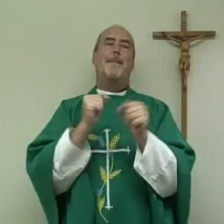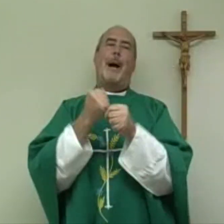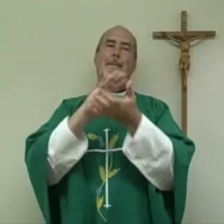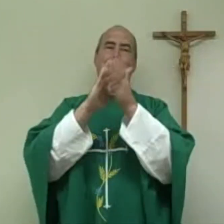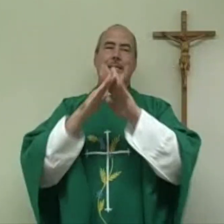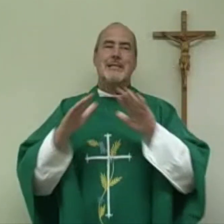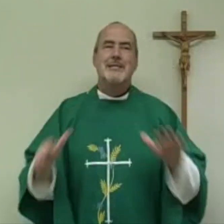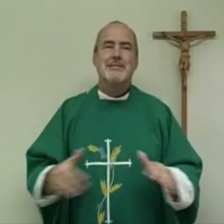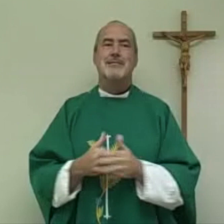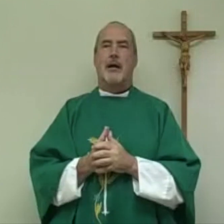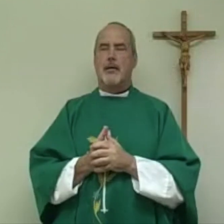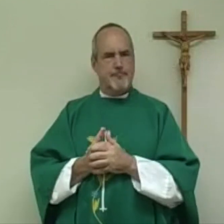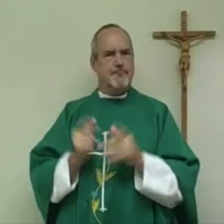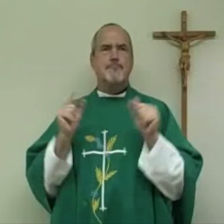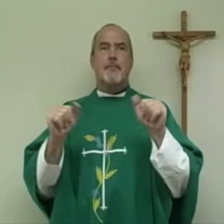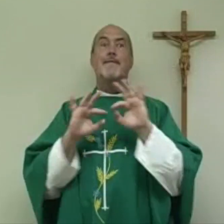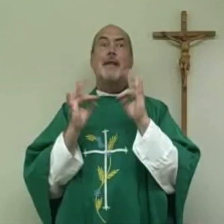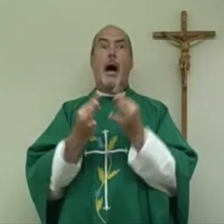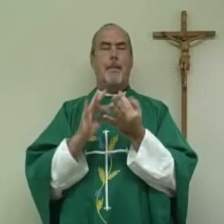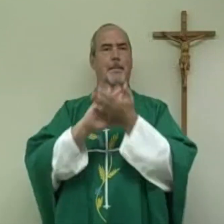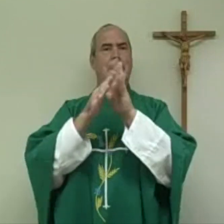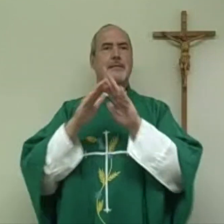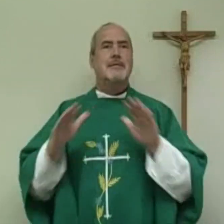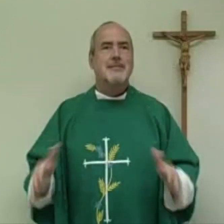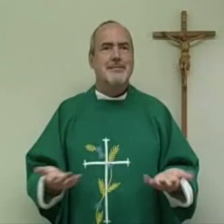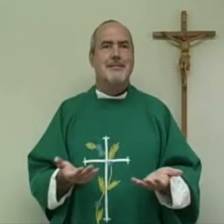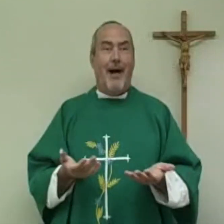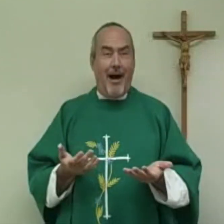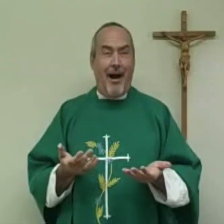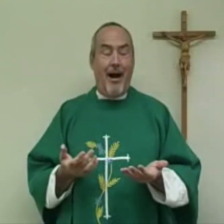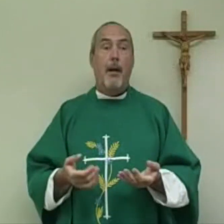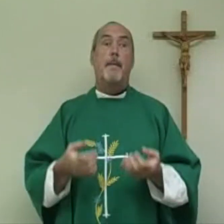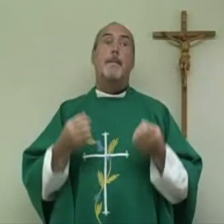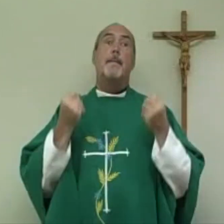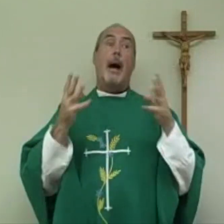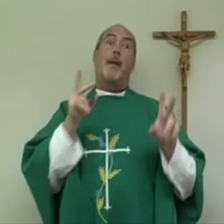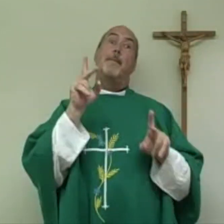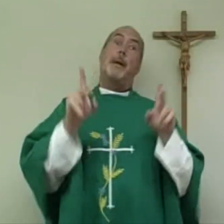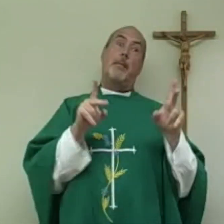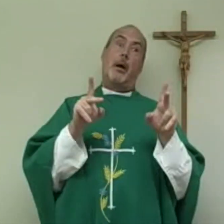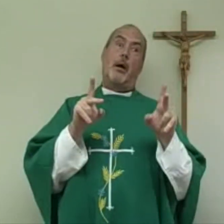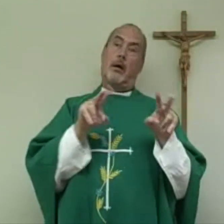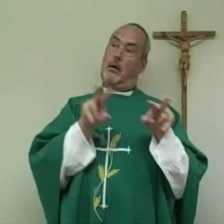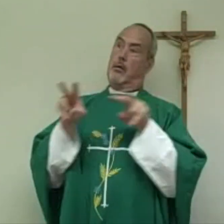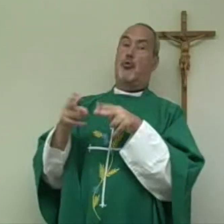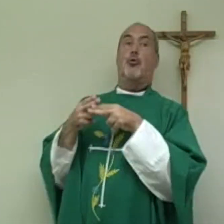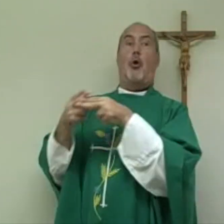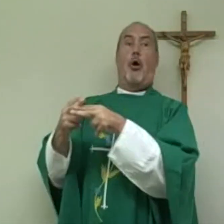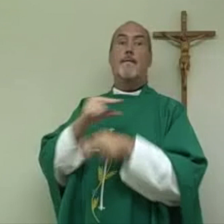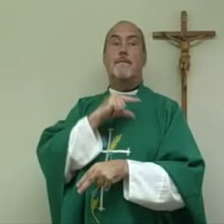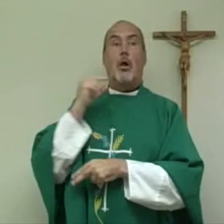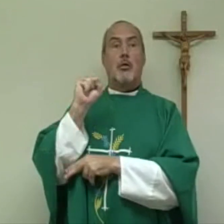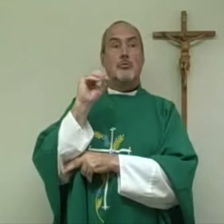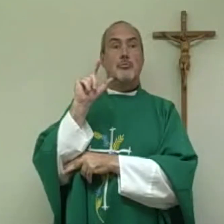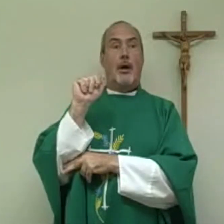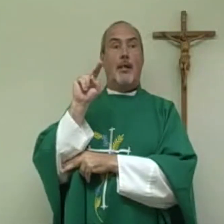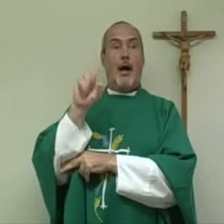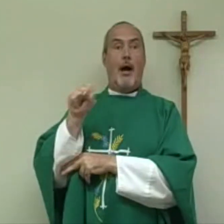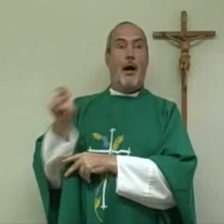for the family to find peace. And he would pray for them, and they would find that peace. People